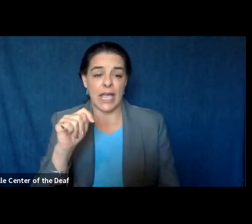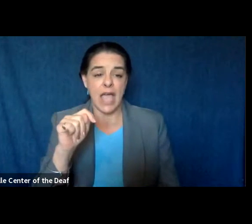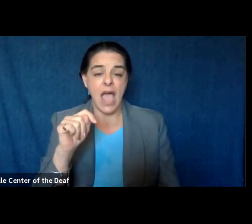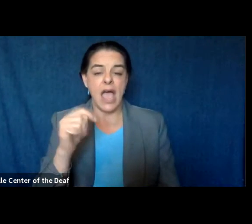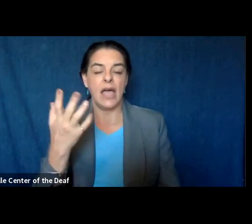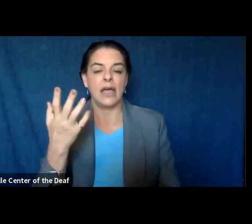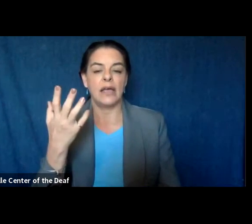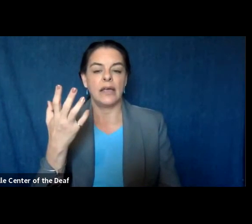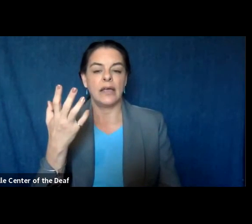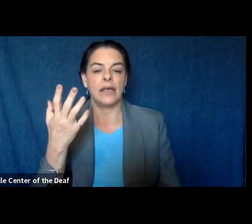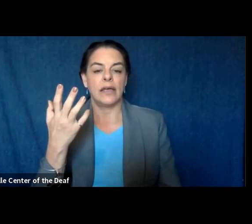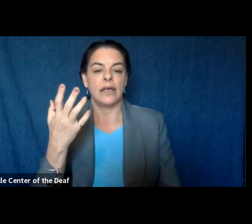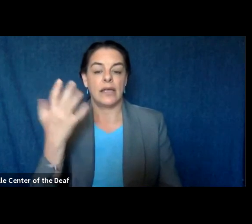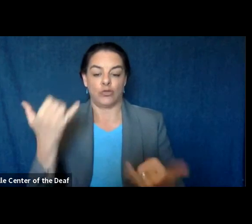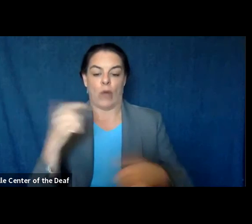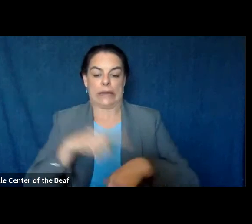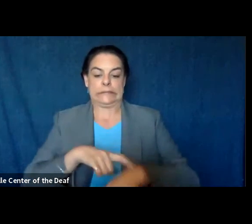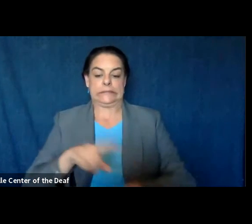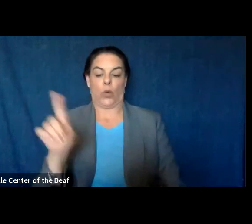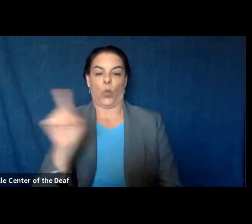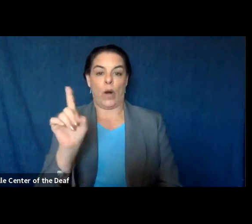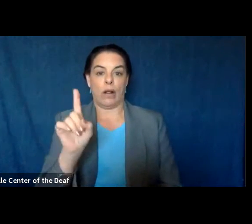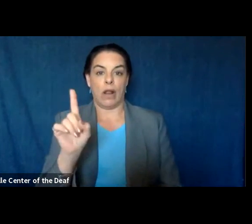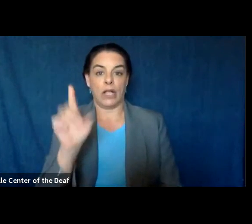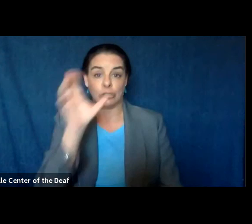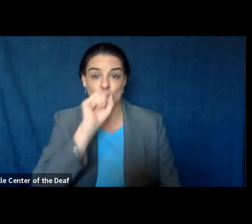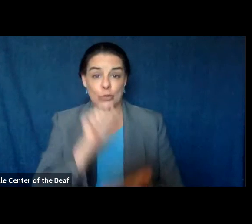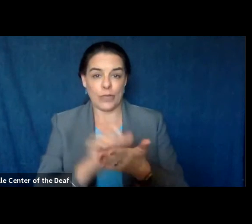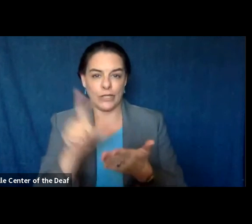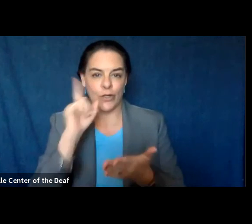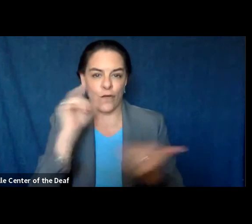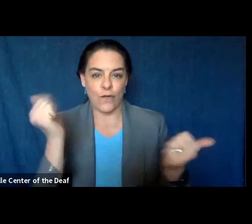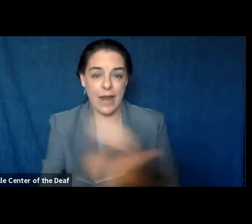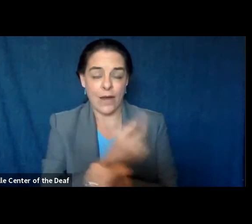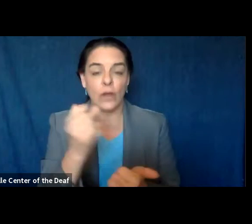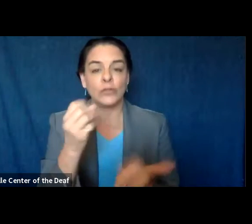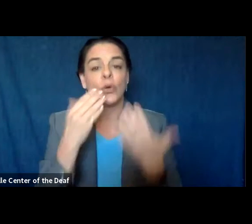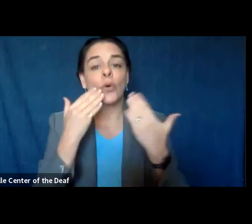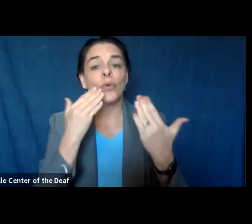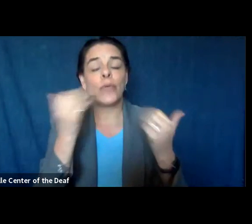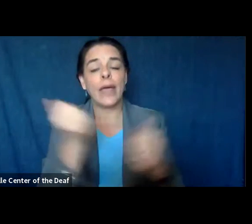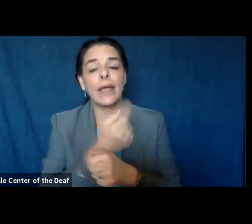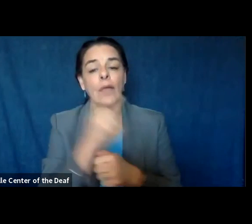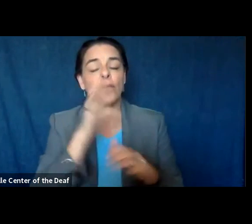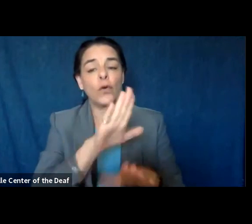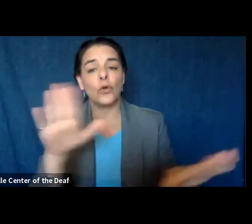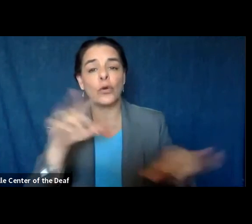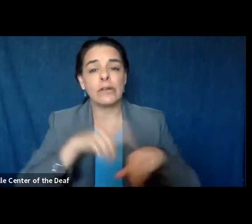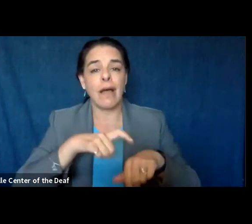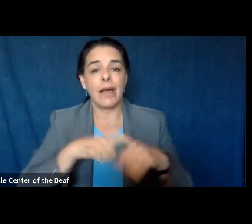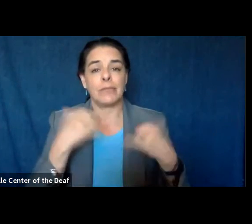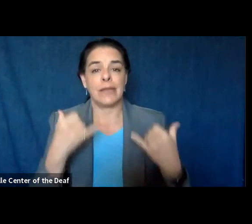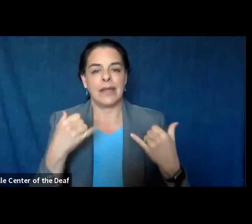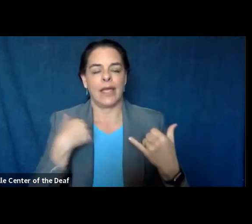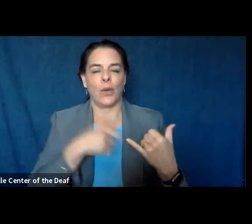right at 1 o'clock, I will assume that's it from everybody. So thank you all for your time today,